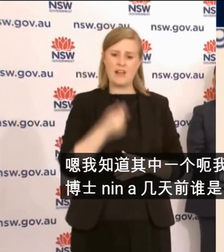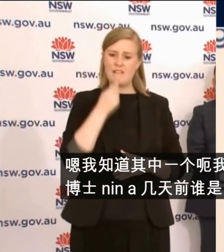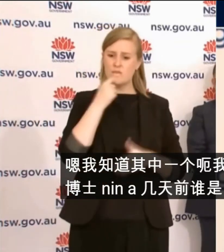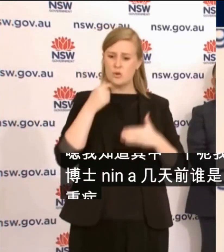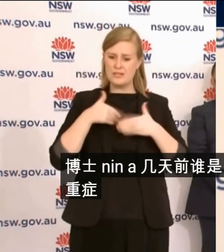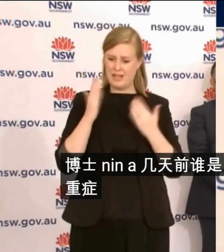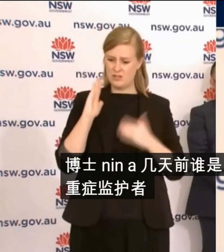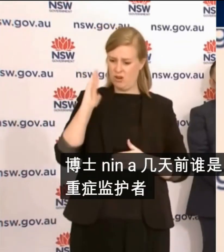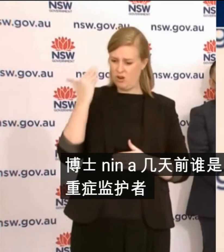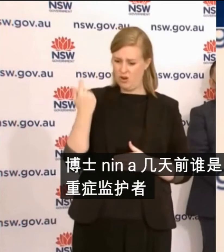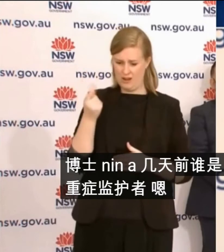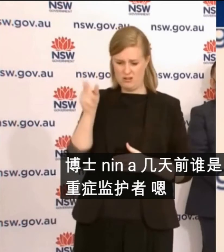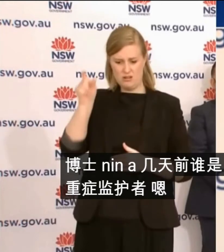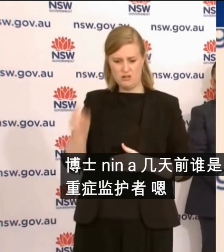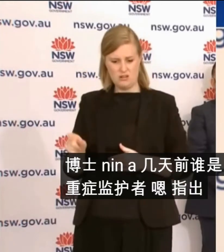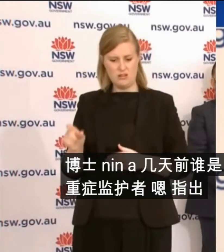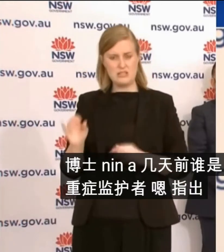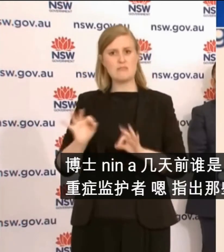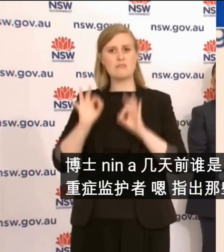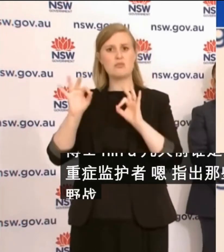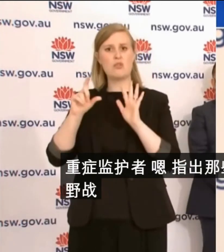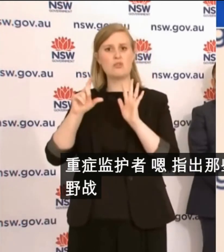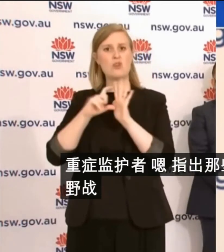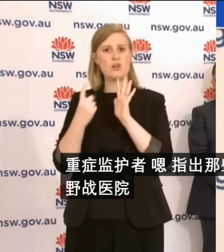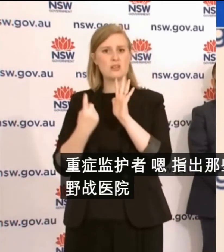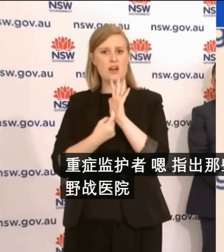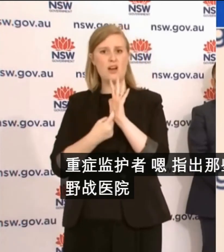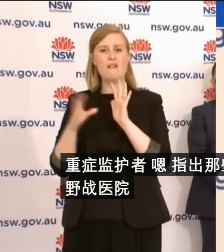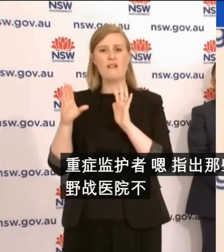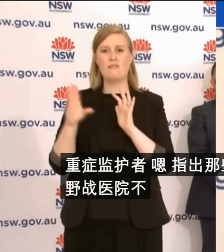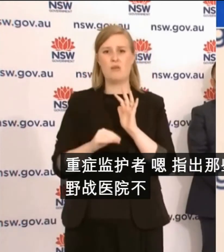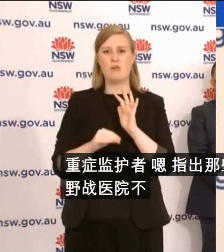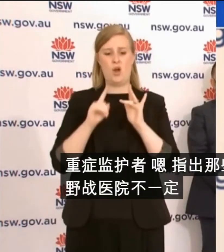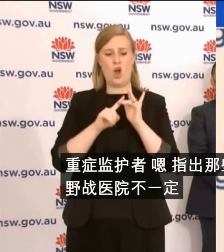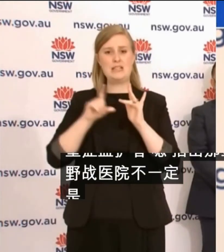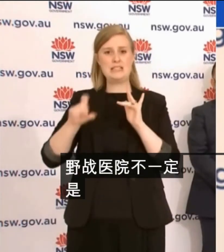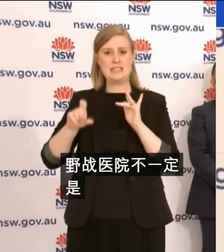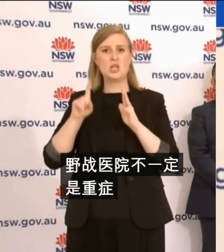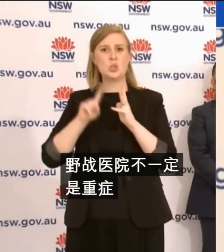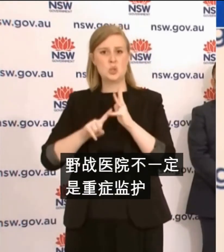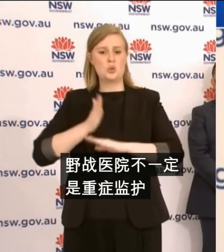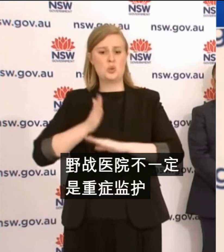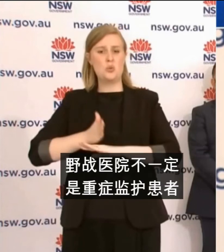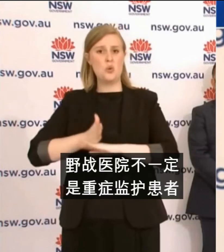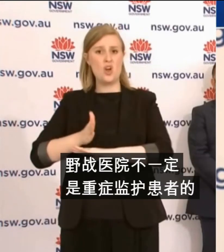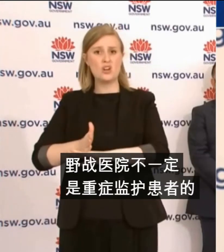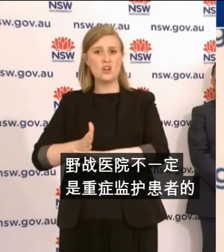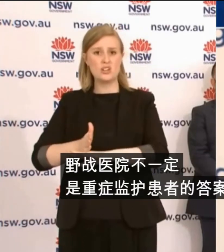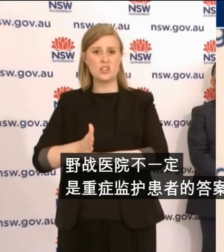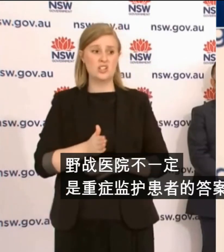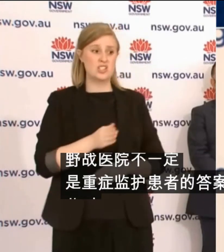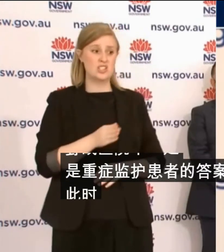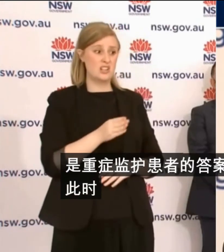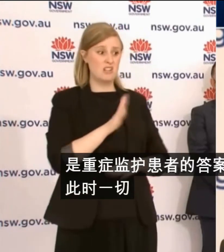who's a intensivist, made the point that those field hospitals were not necessarily the answer for intensive care patients.